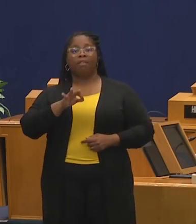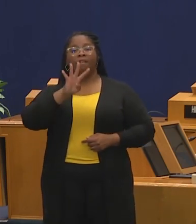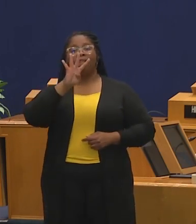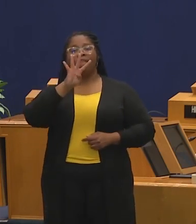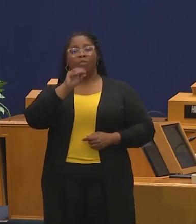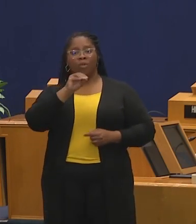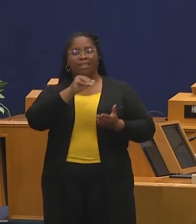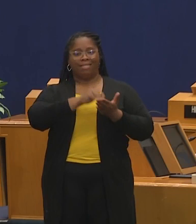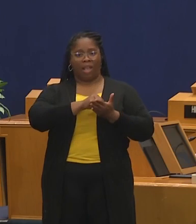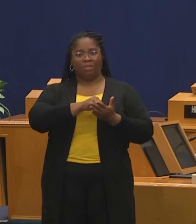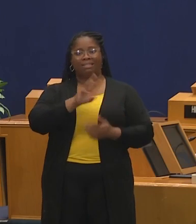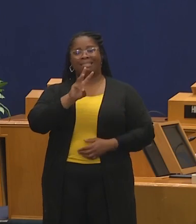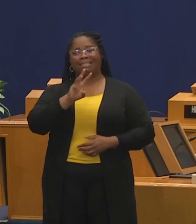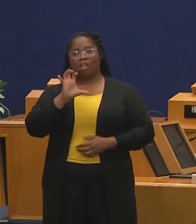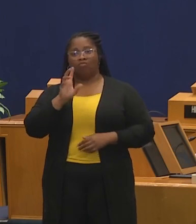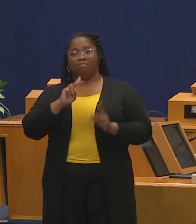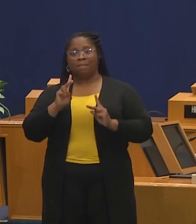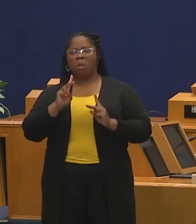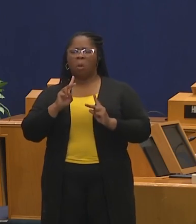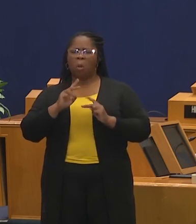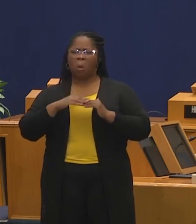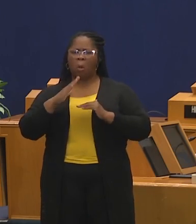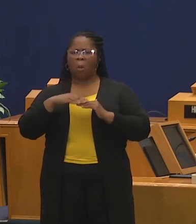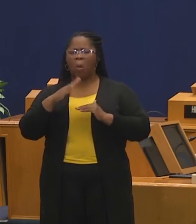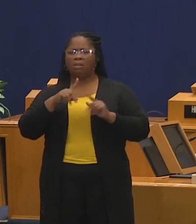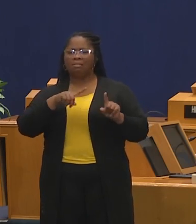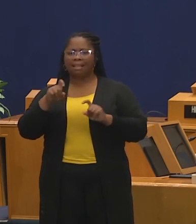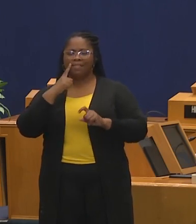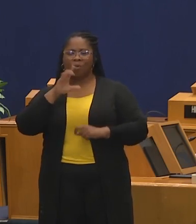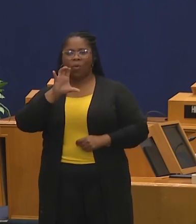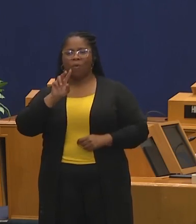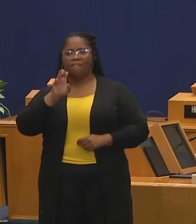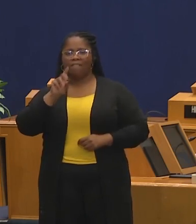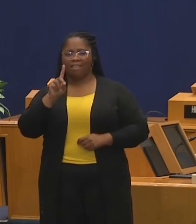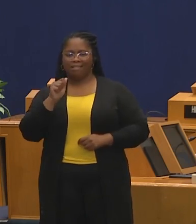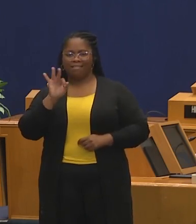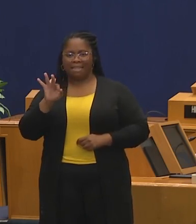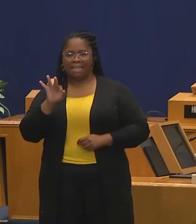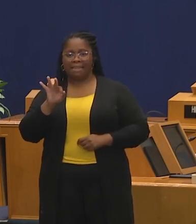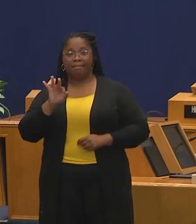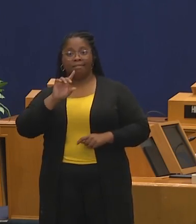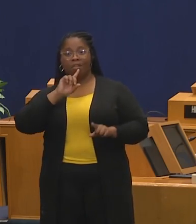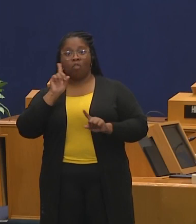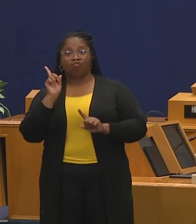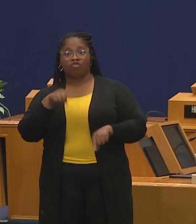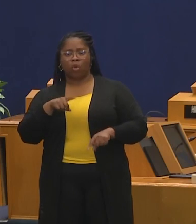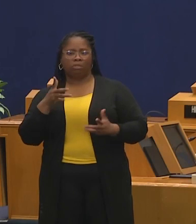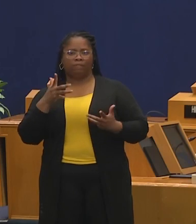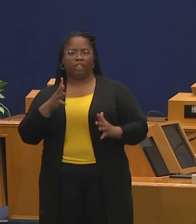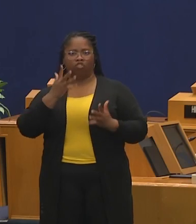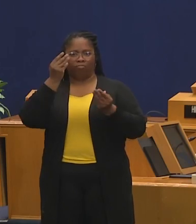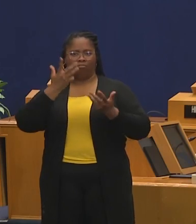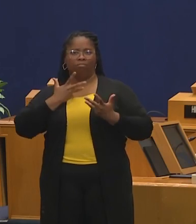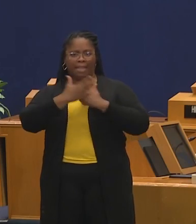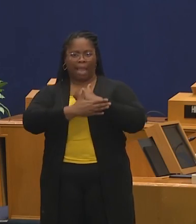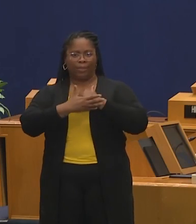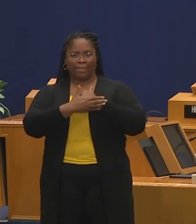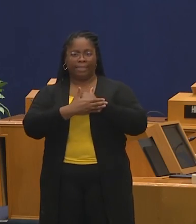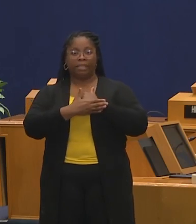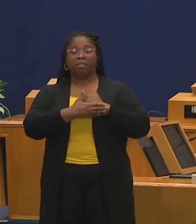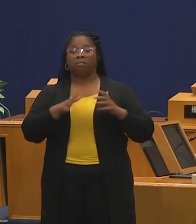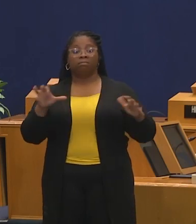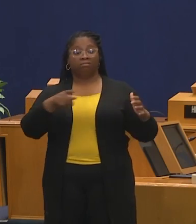40,600 people have been tested for COVID-19 and had those results already reported to the county. 15%